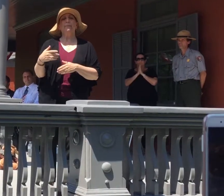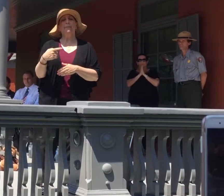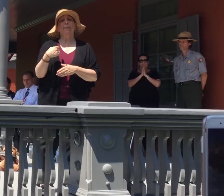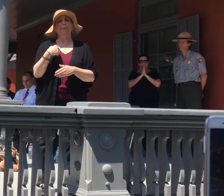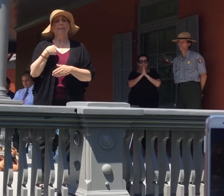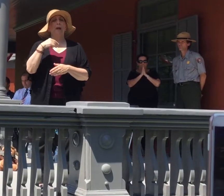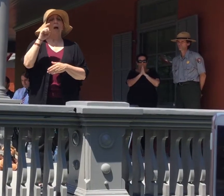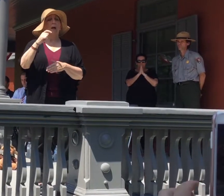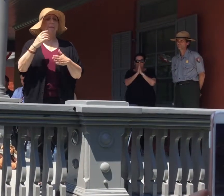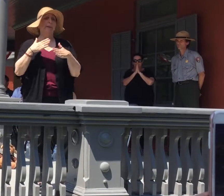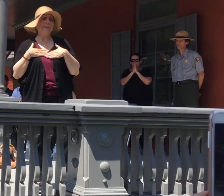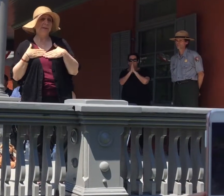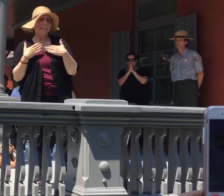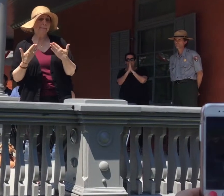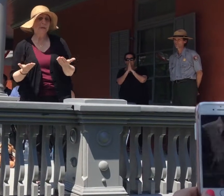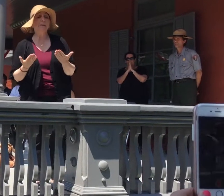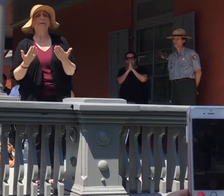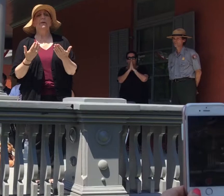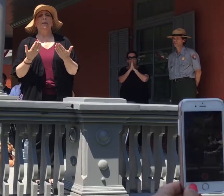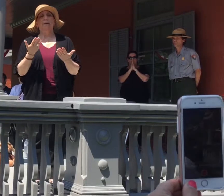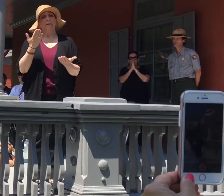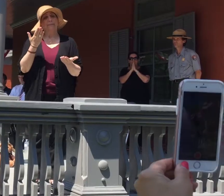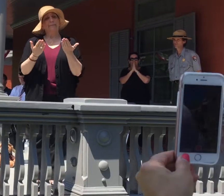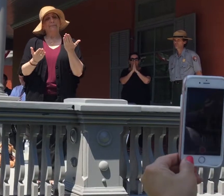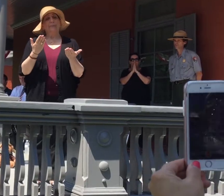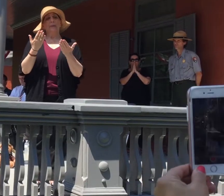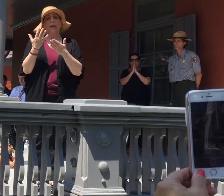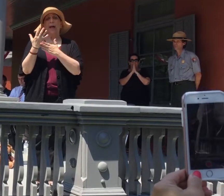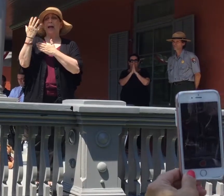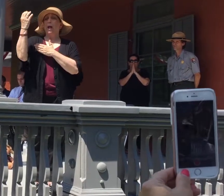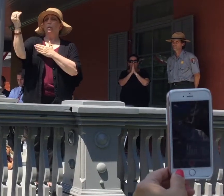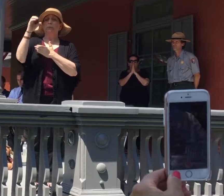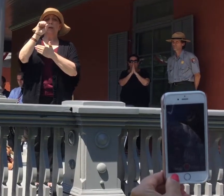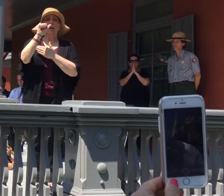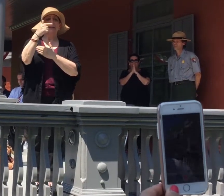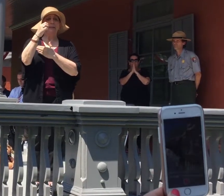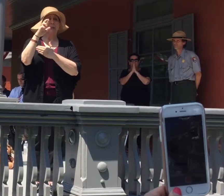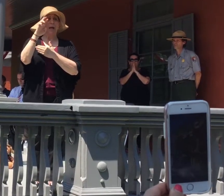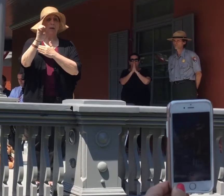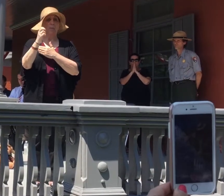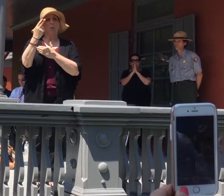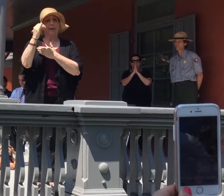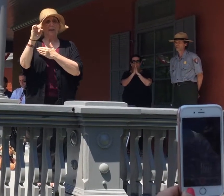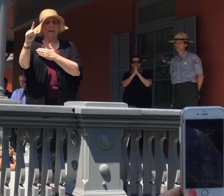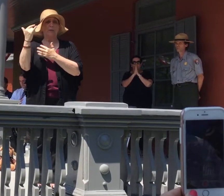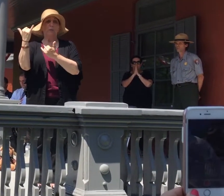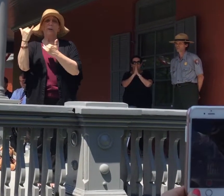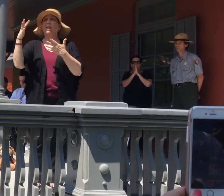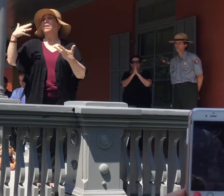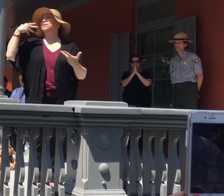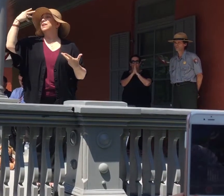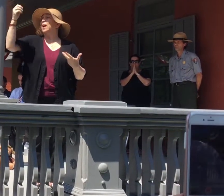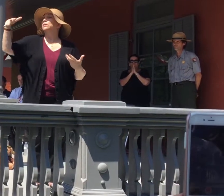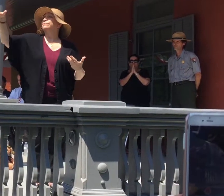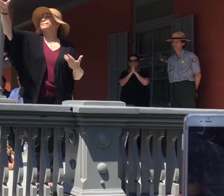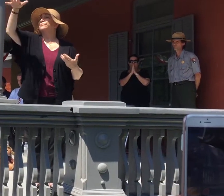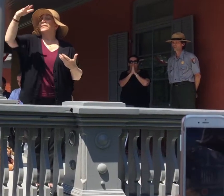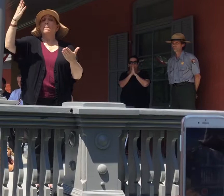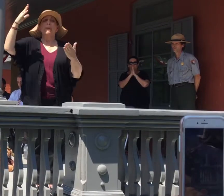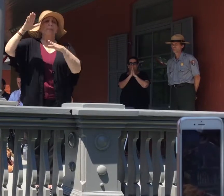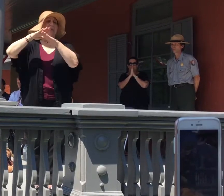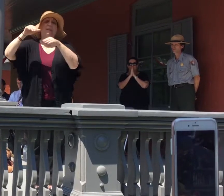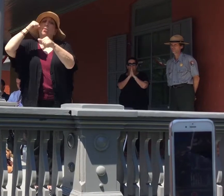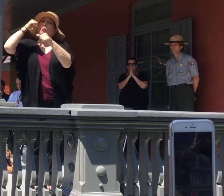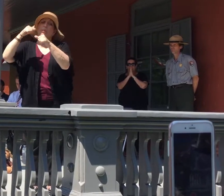I must admit in conclusion that perhaps outside of Sagamore Hill today and across the country, perhaps I'm